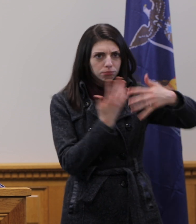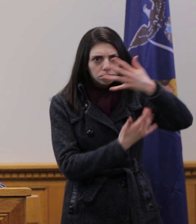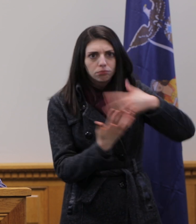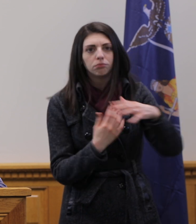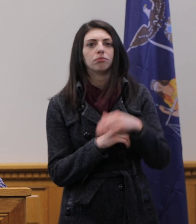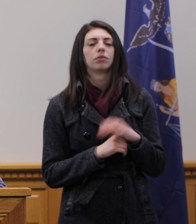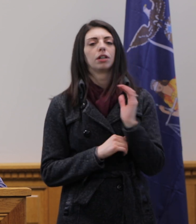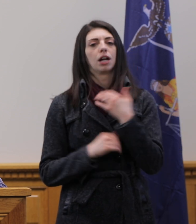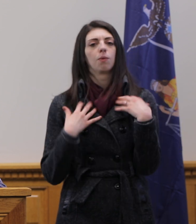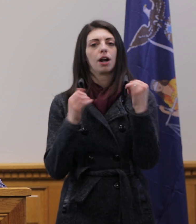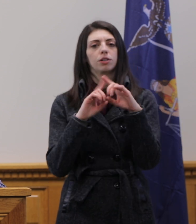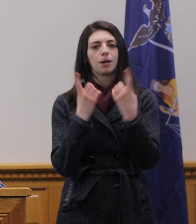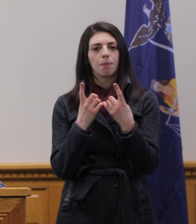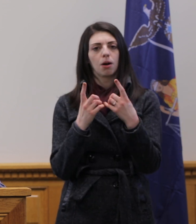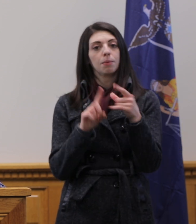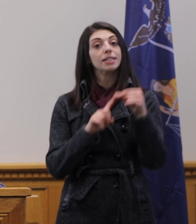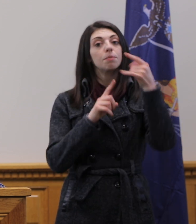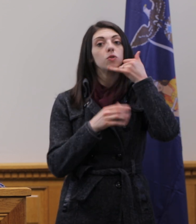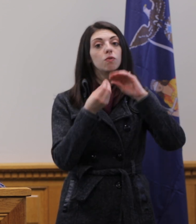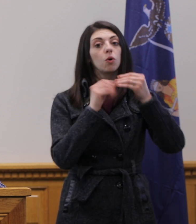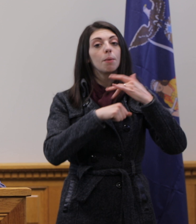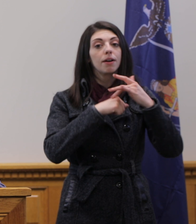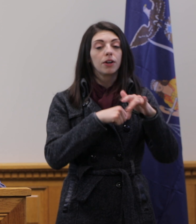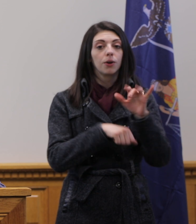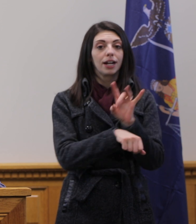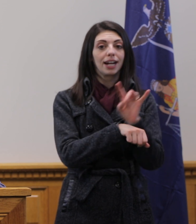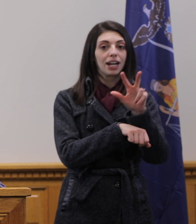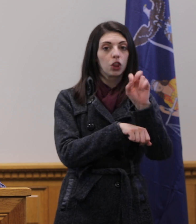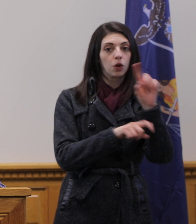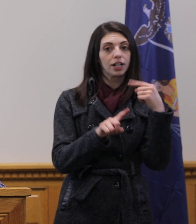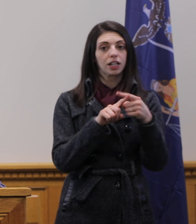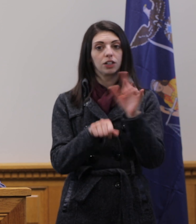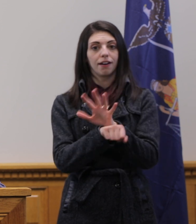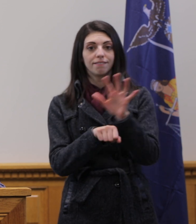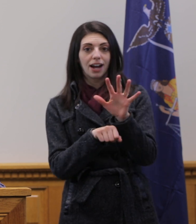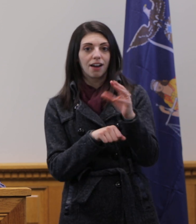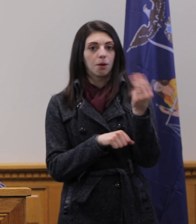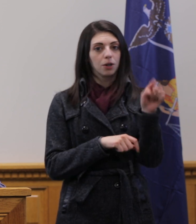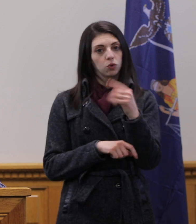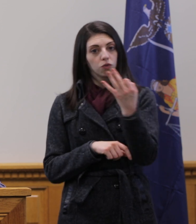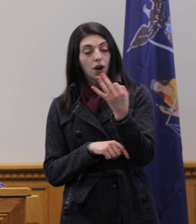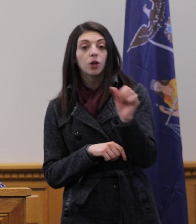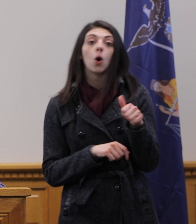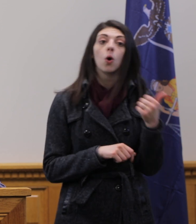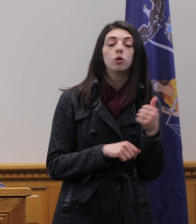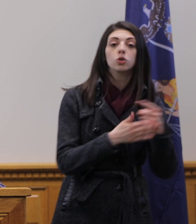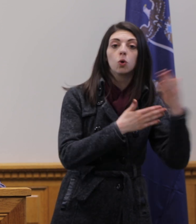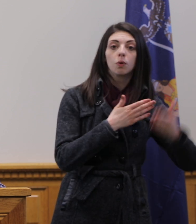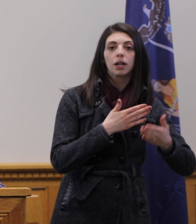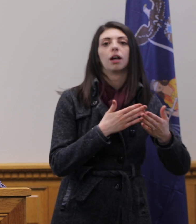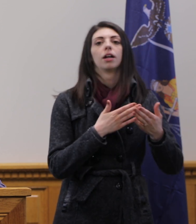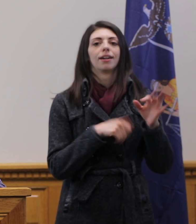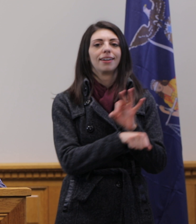Department's COVID-19 hotline is open Monday through Friday from 8:30 a.m. to 5 p.m. and Saturdays and Sundays